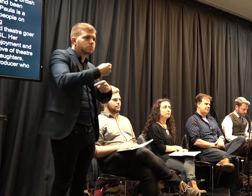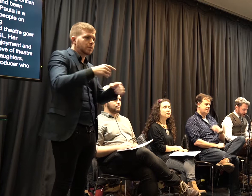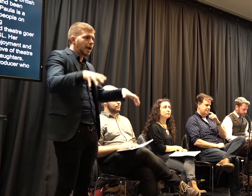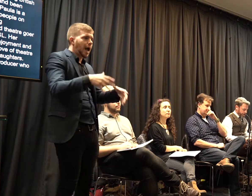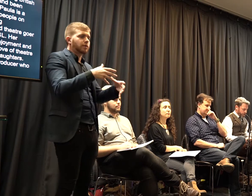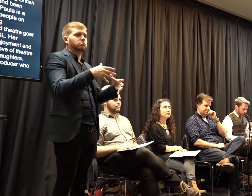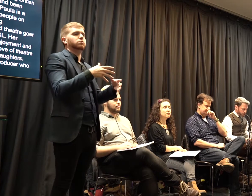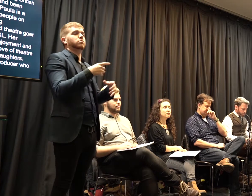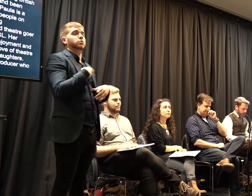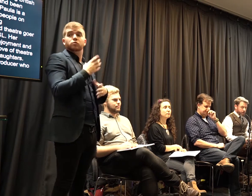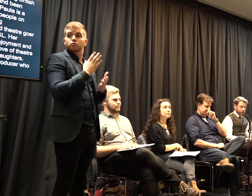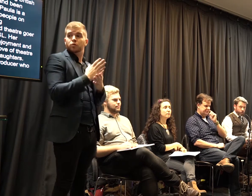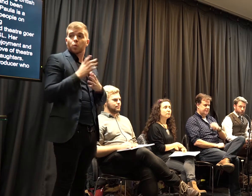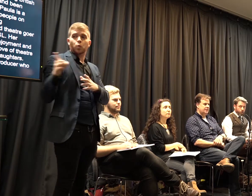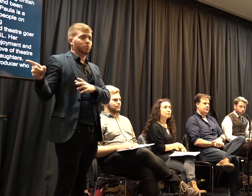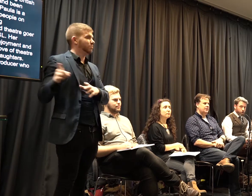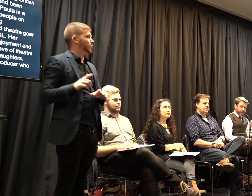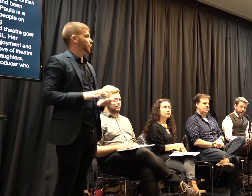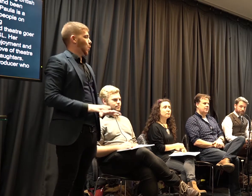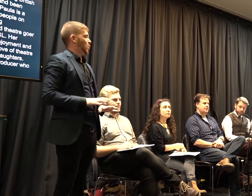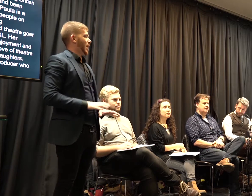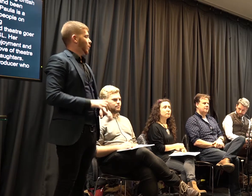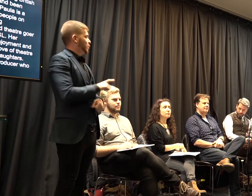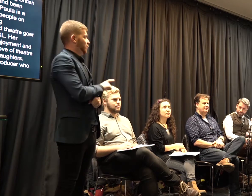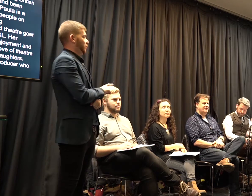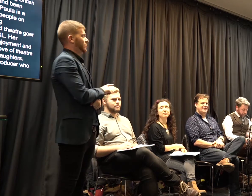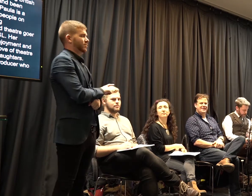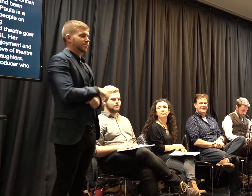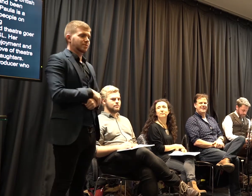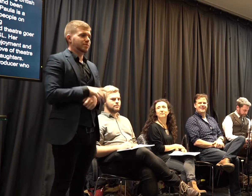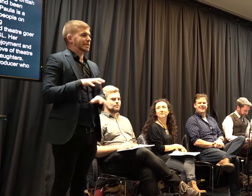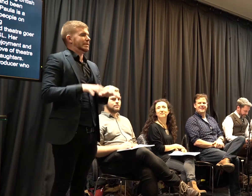dream production scenario, all the cast and crew would be deaf.